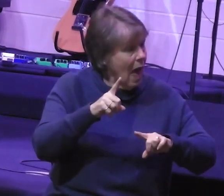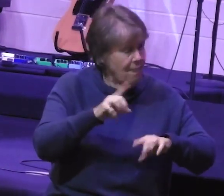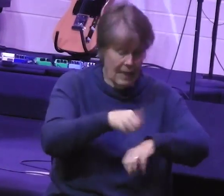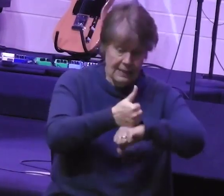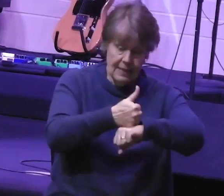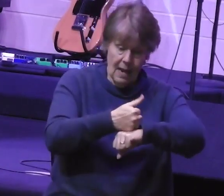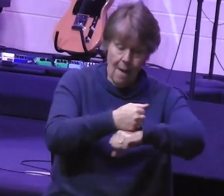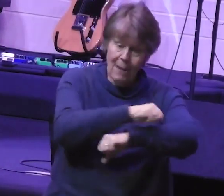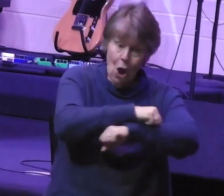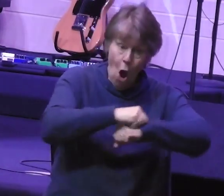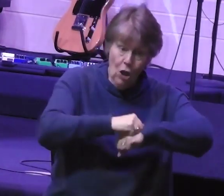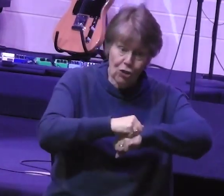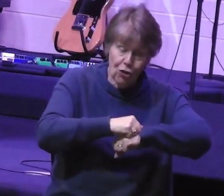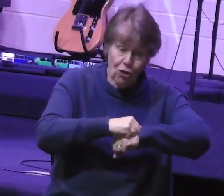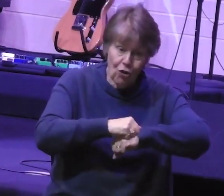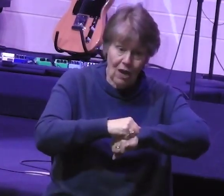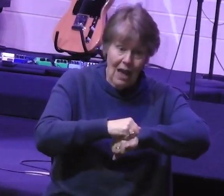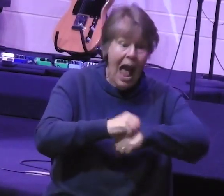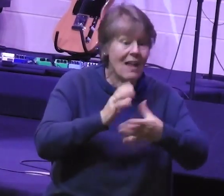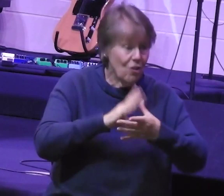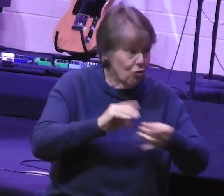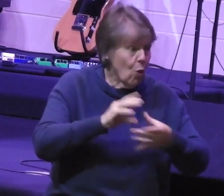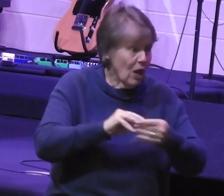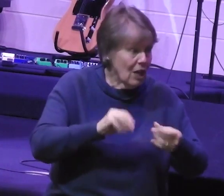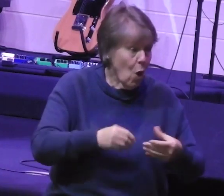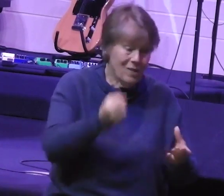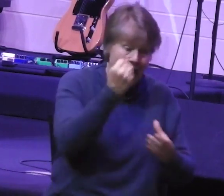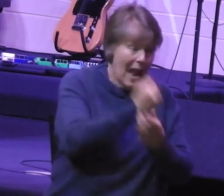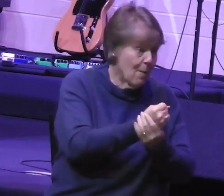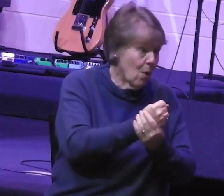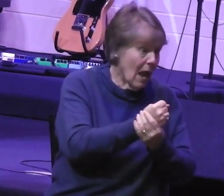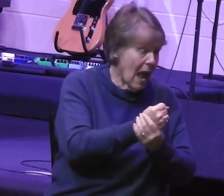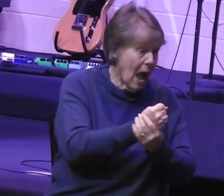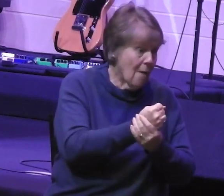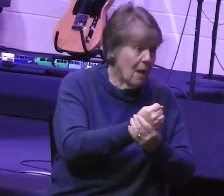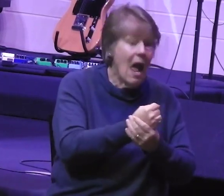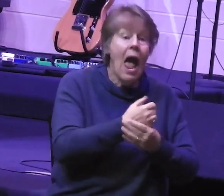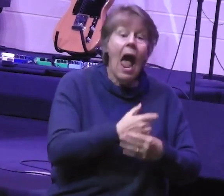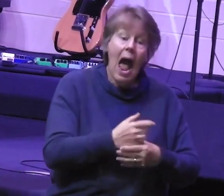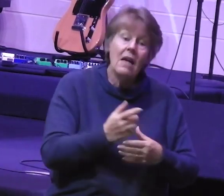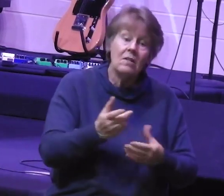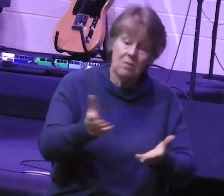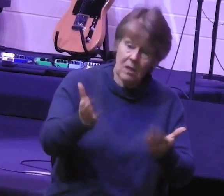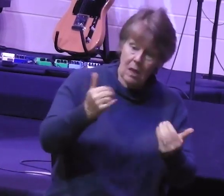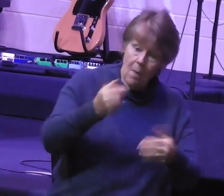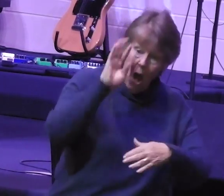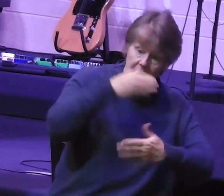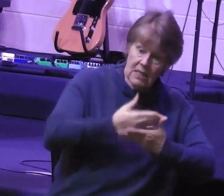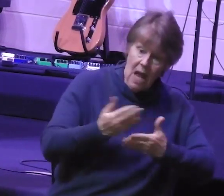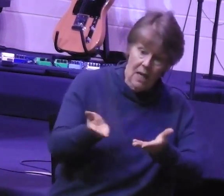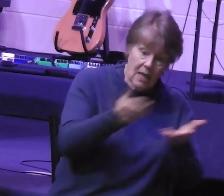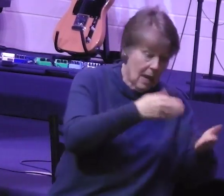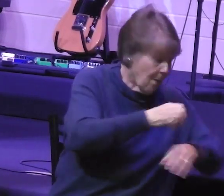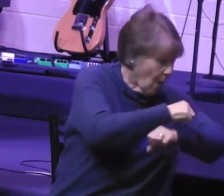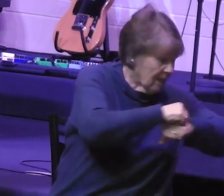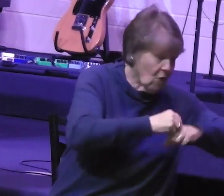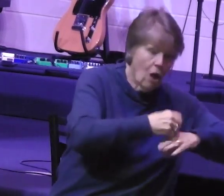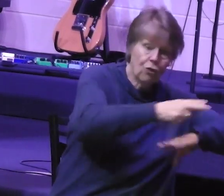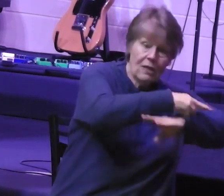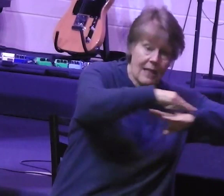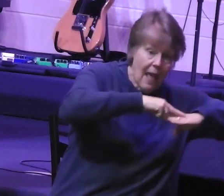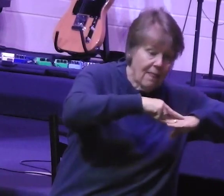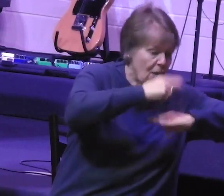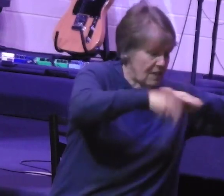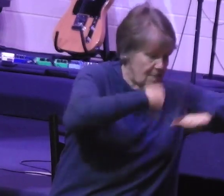Abraham has got Isaac tied on the altar, and he's raised his hand with a knife. And we're all just sitting there being like, this can't be in the Bible.